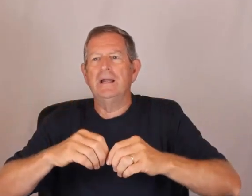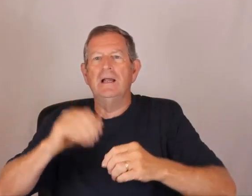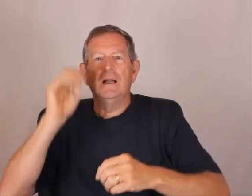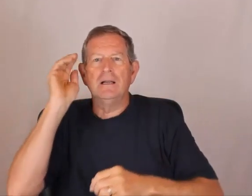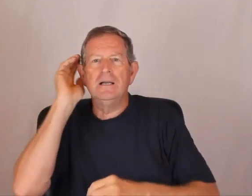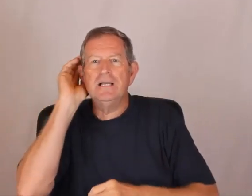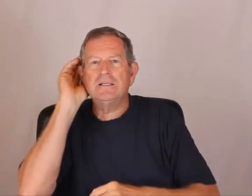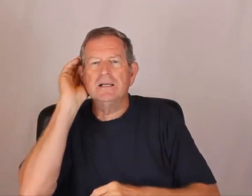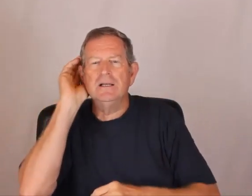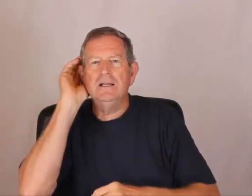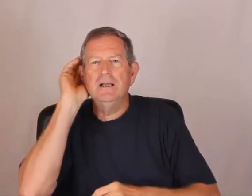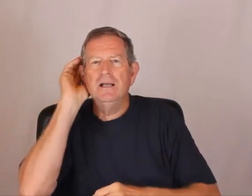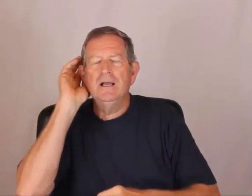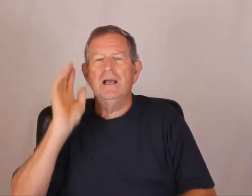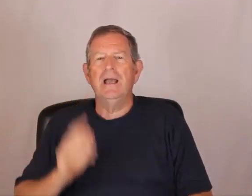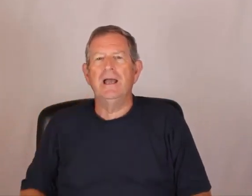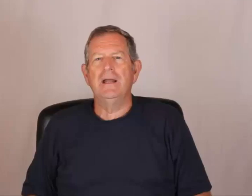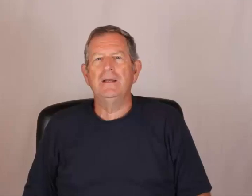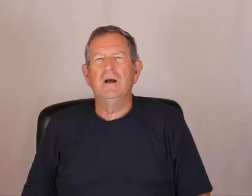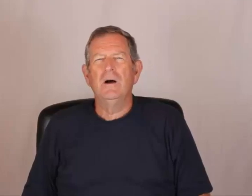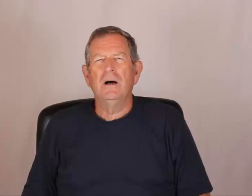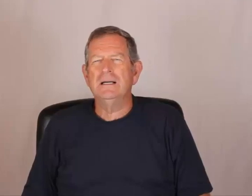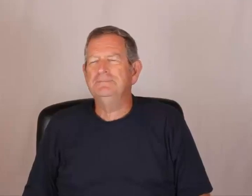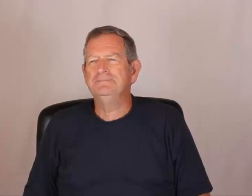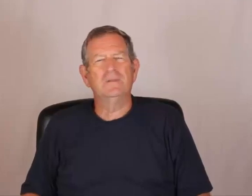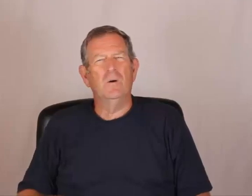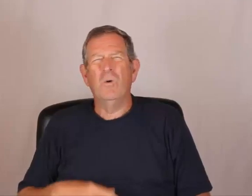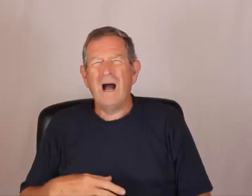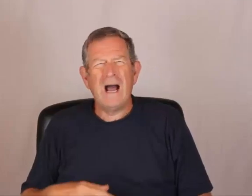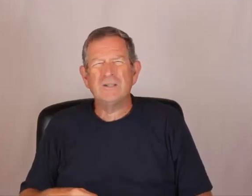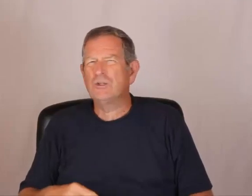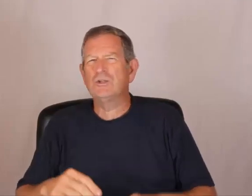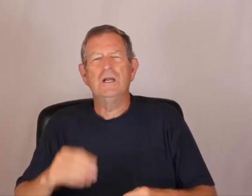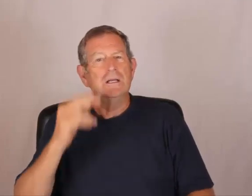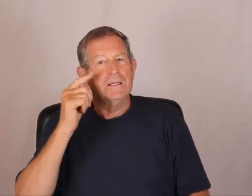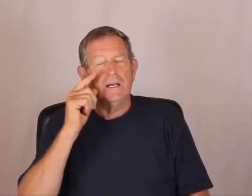and listen, and watch,